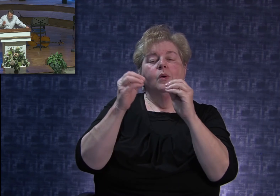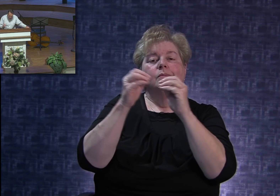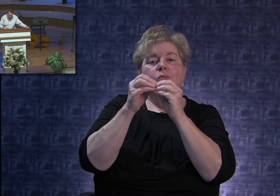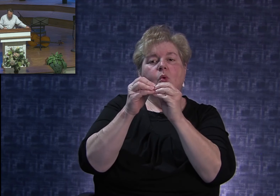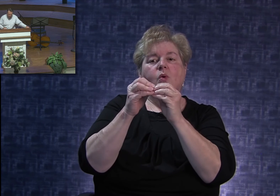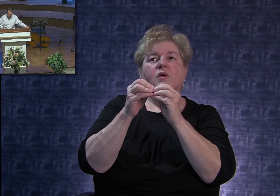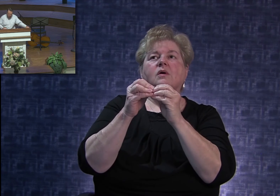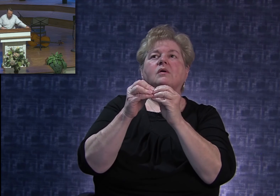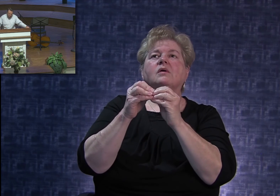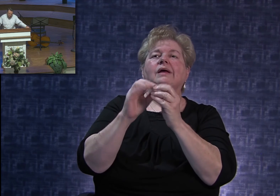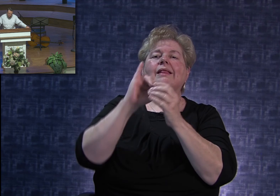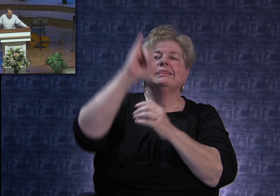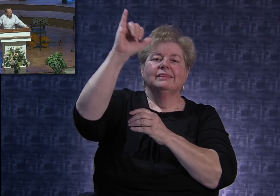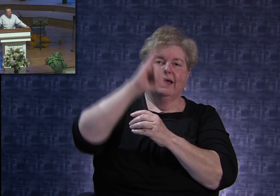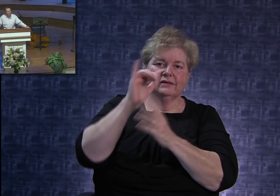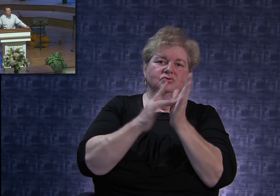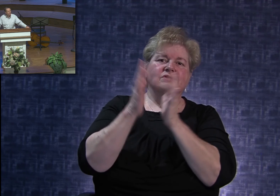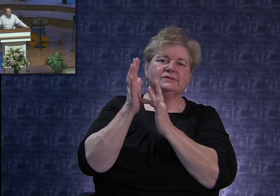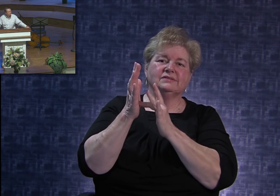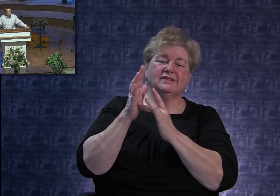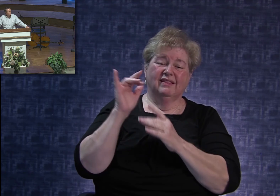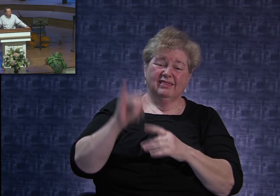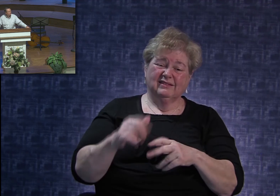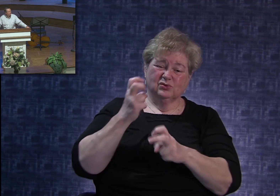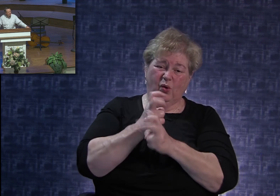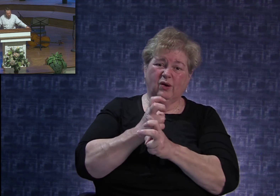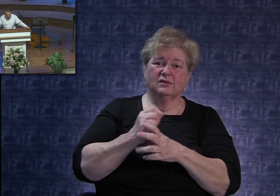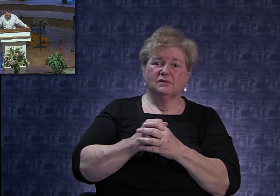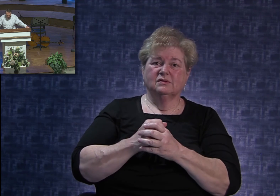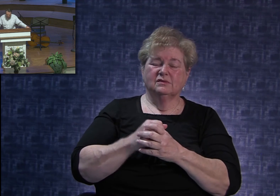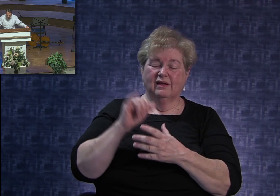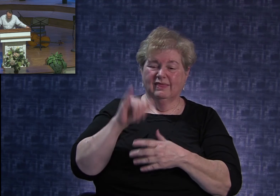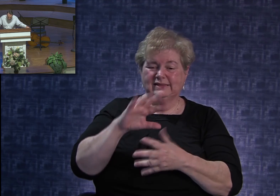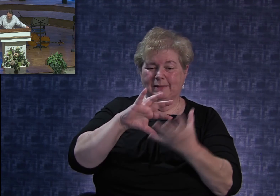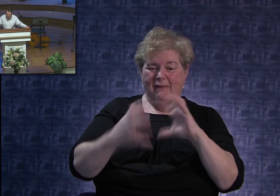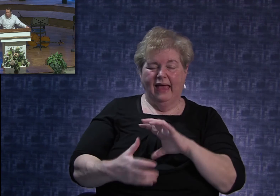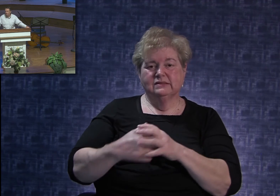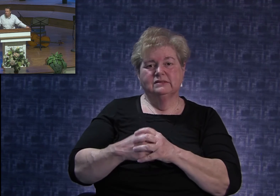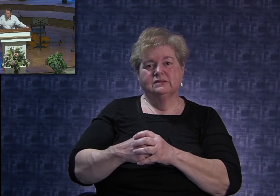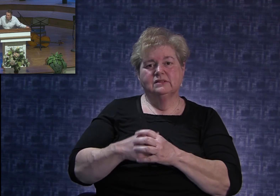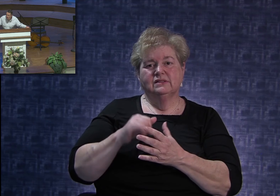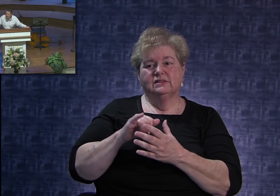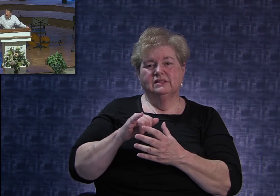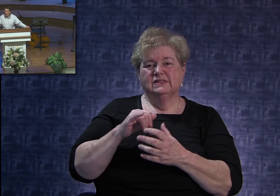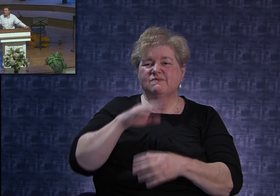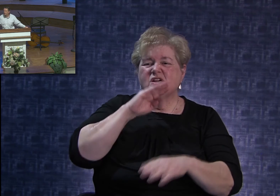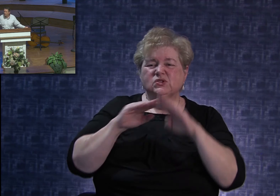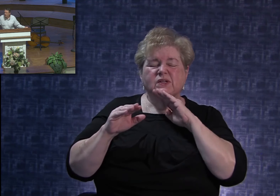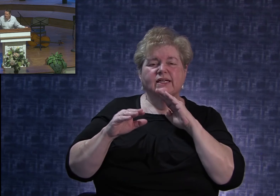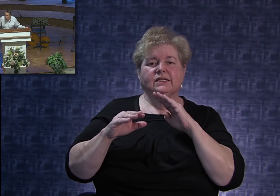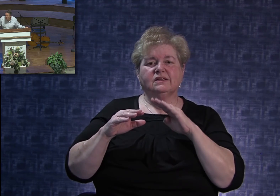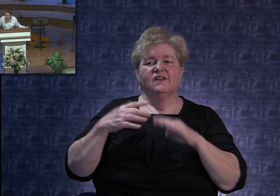like Jesus. And it's a mess. And it's hard and it's difficult and it's frustrating. And